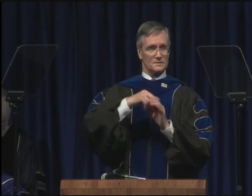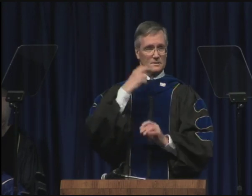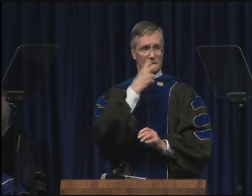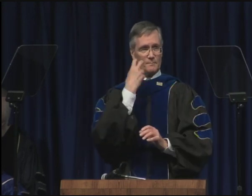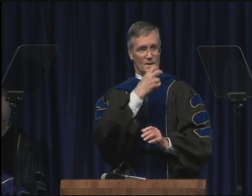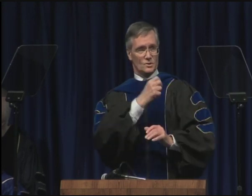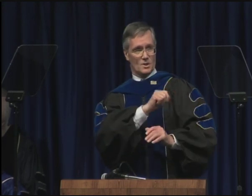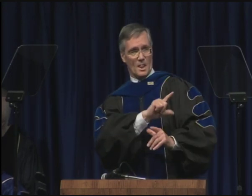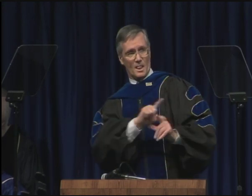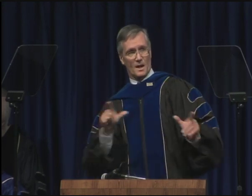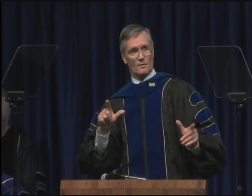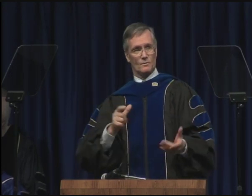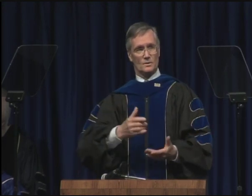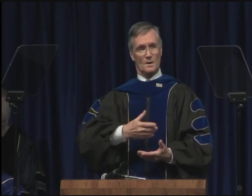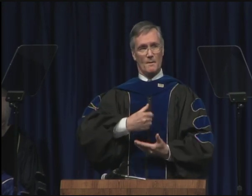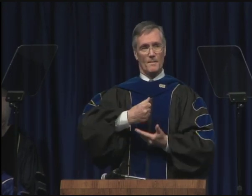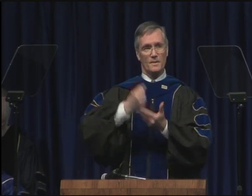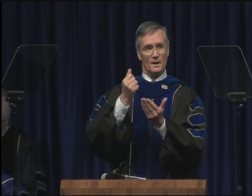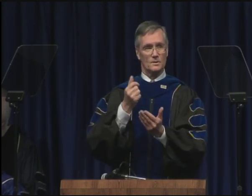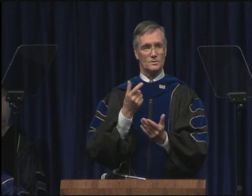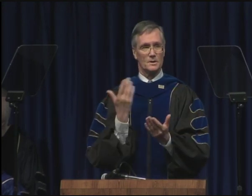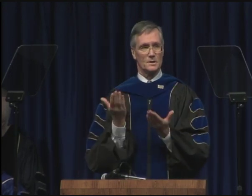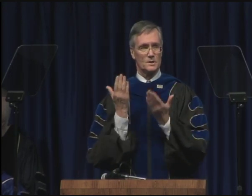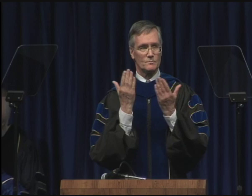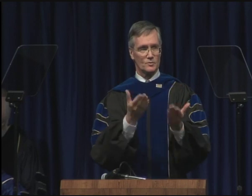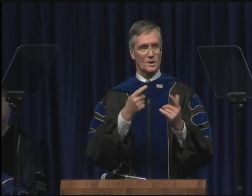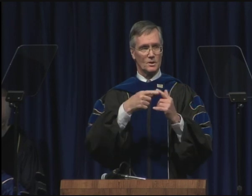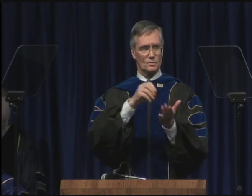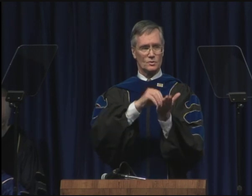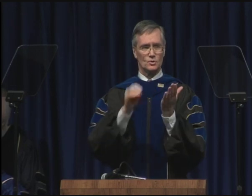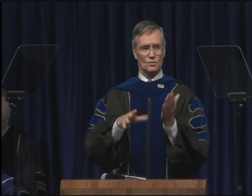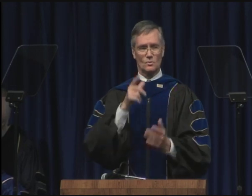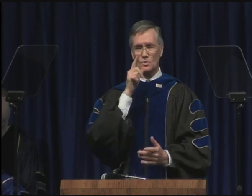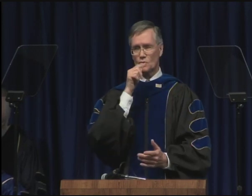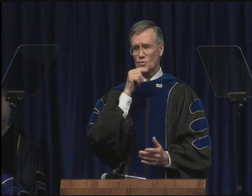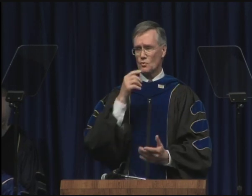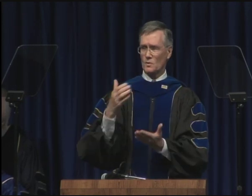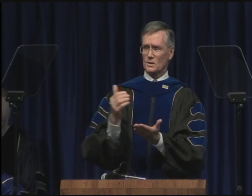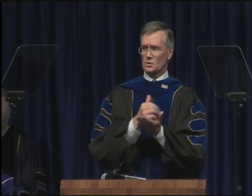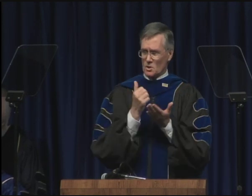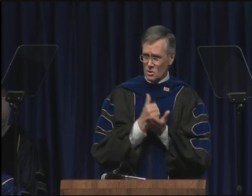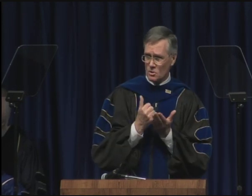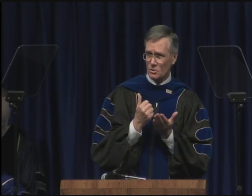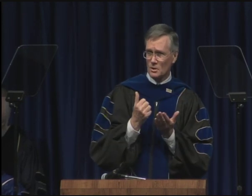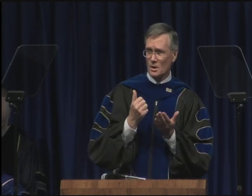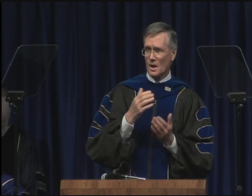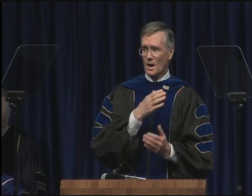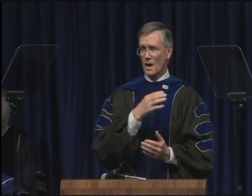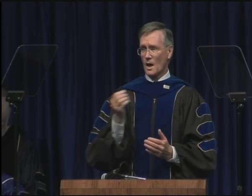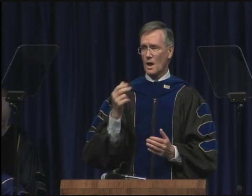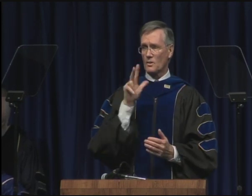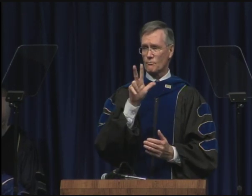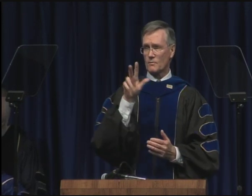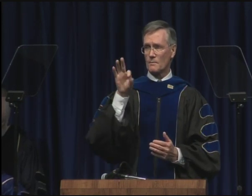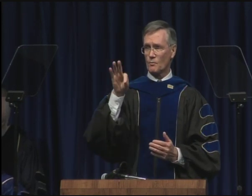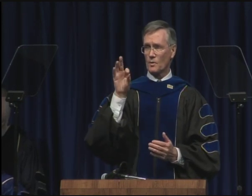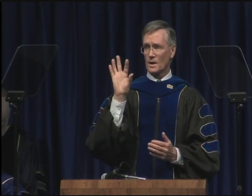The award for excellence in speech-language pathology is presented to a student who has earned a